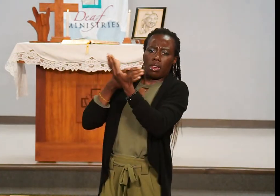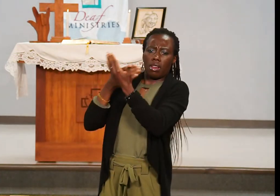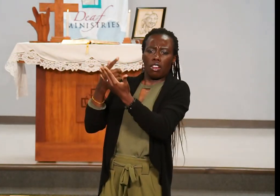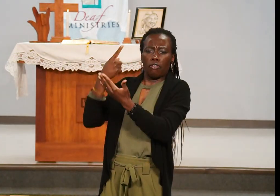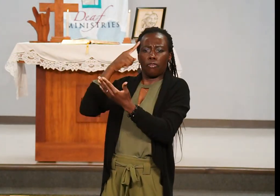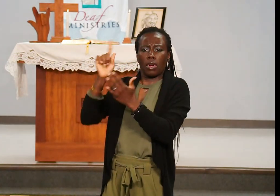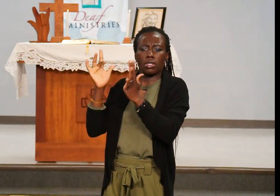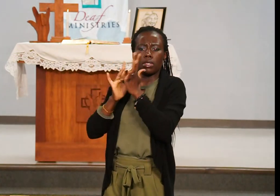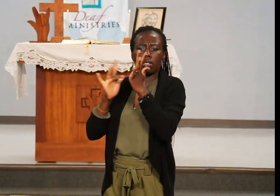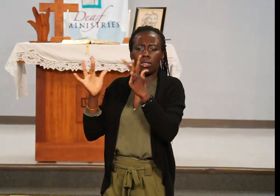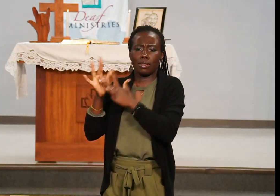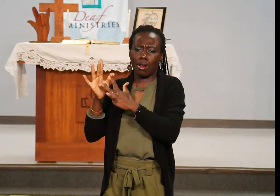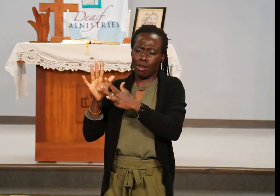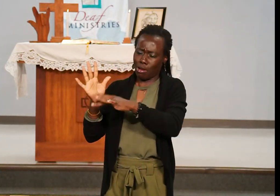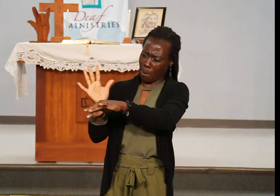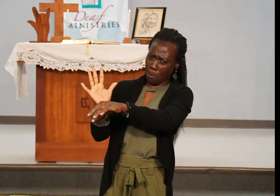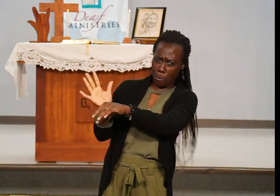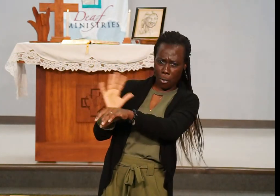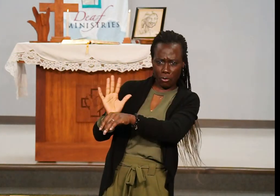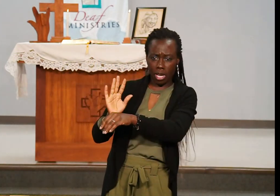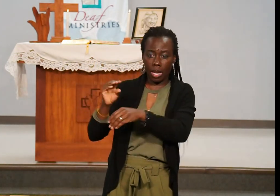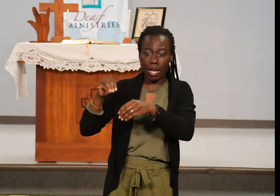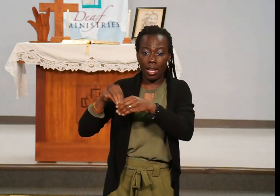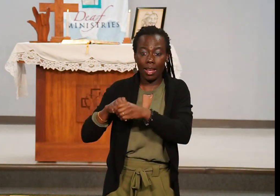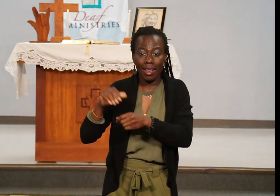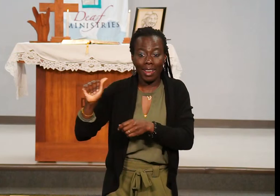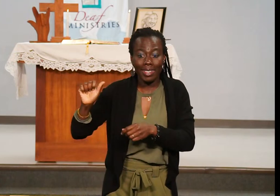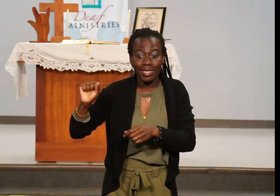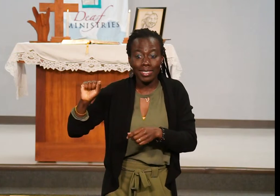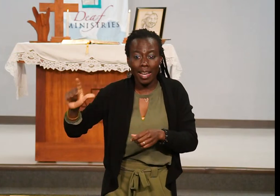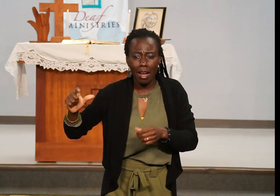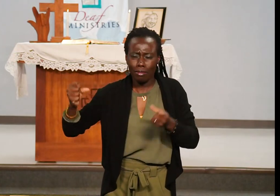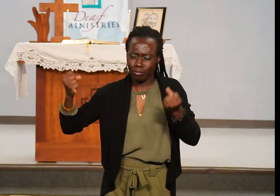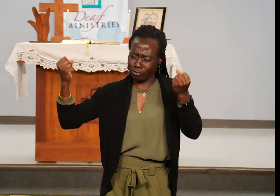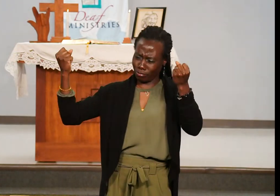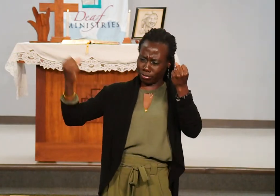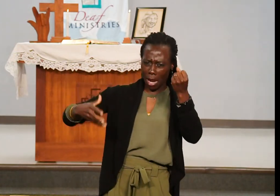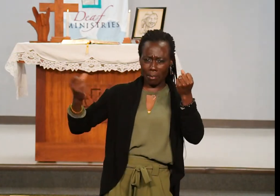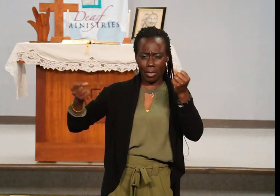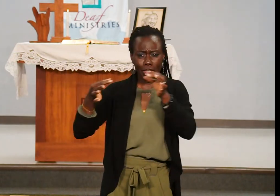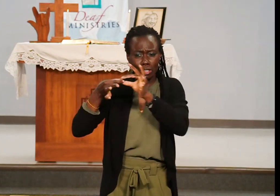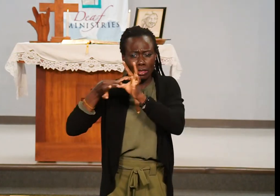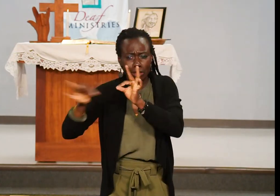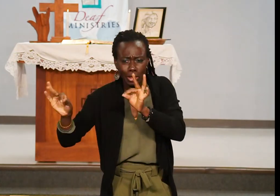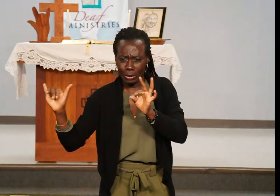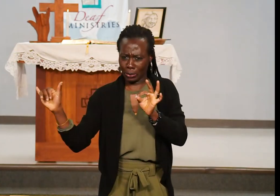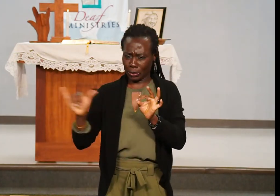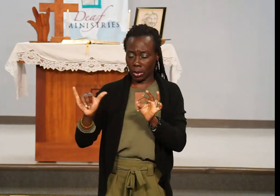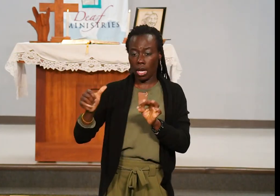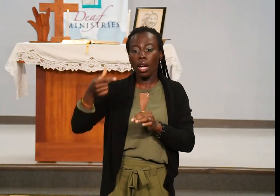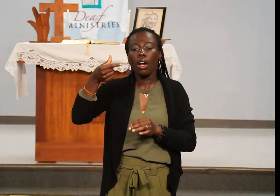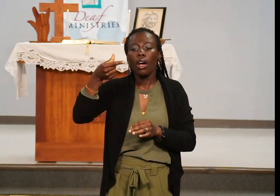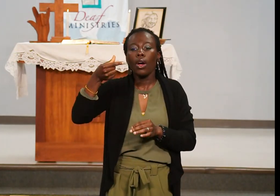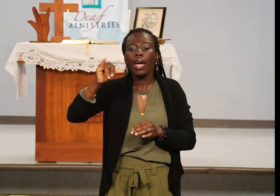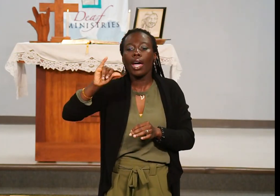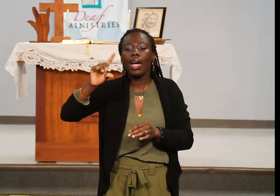We want to give praise and thanks for the incredible Jesus movie that was produced by